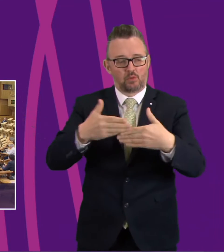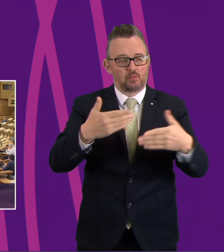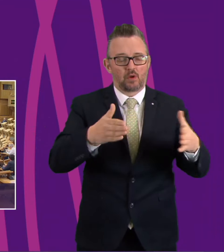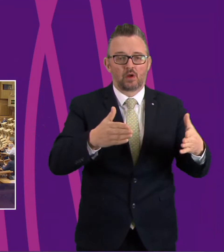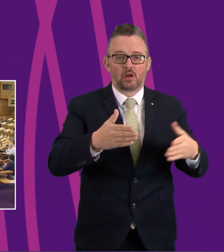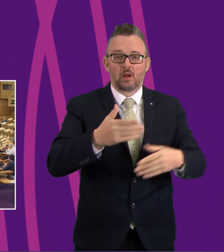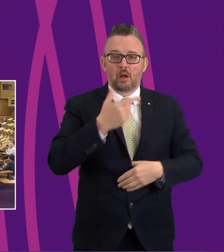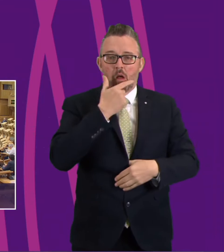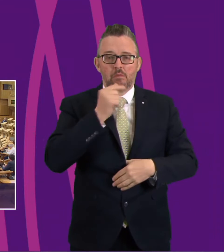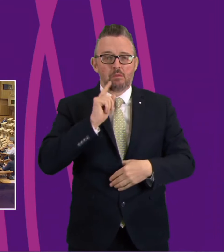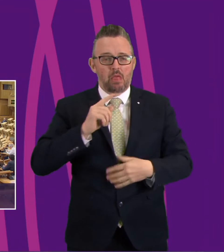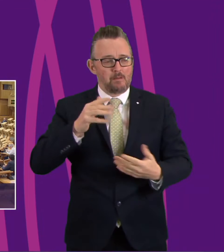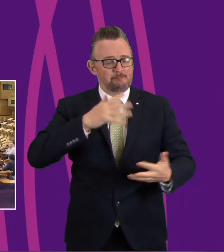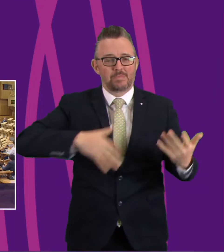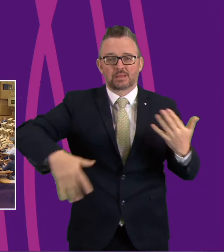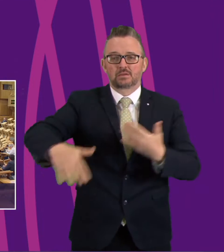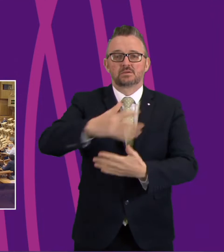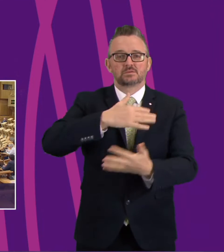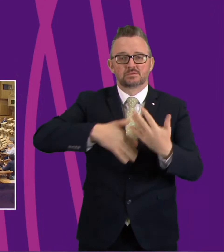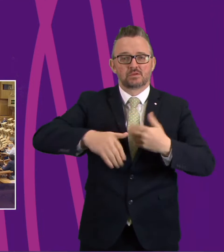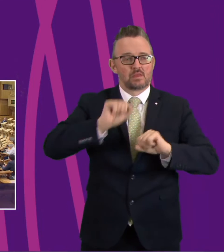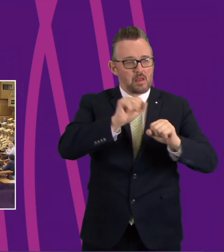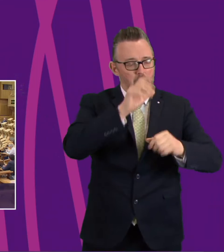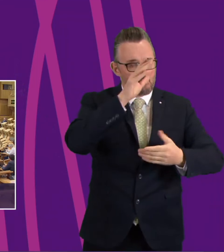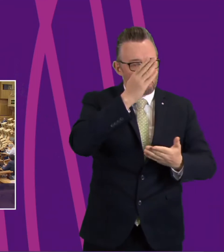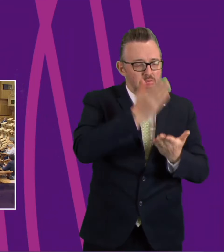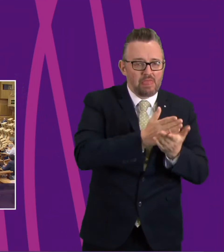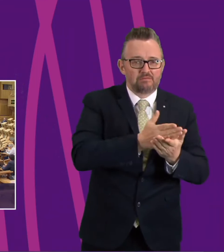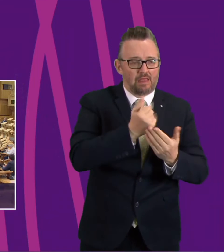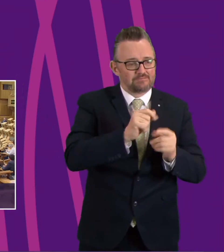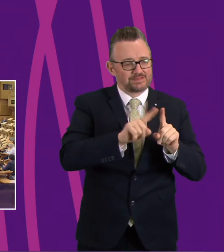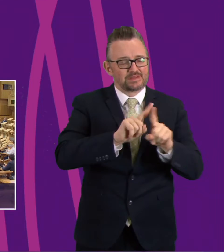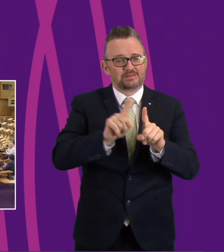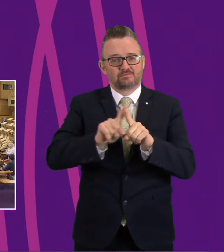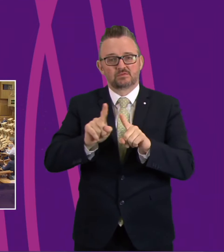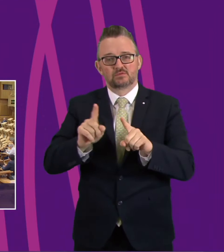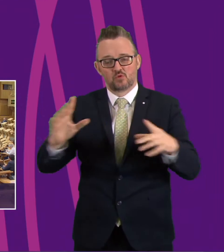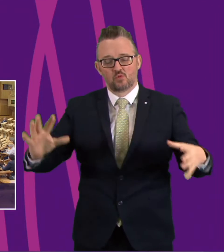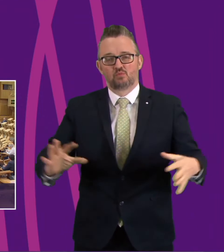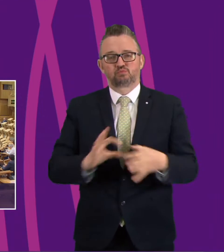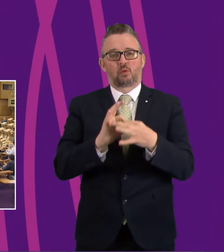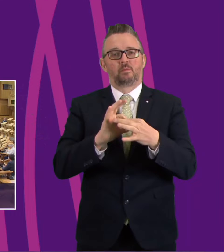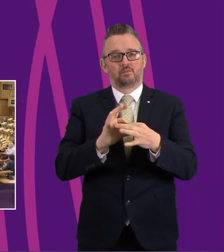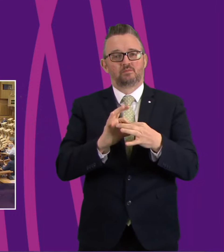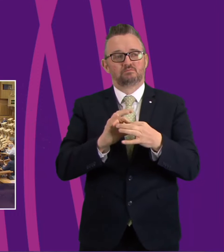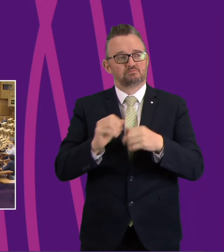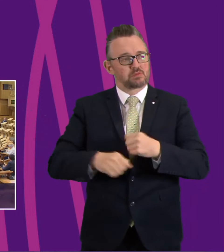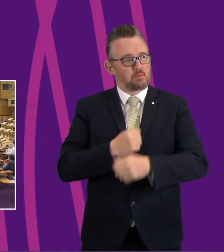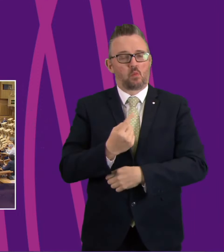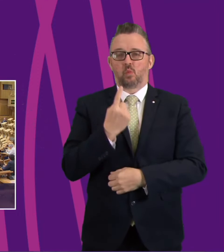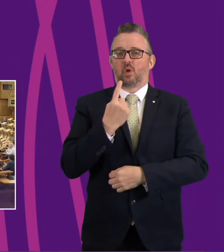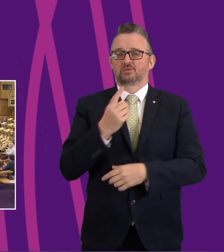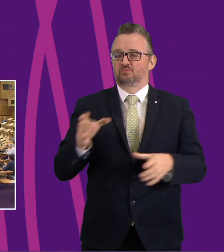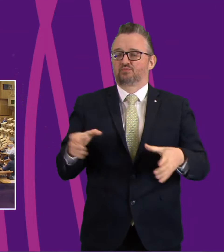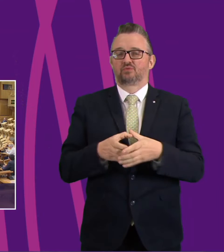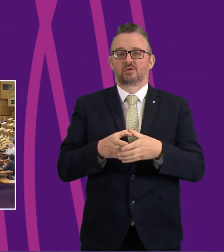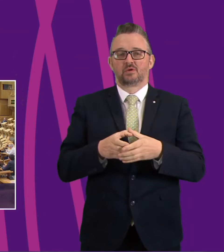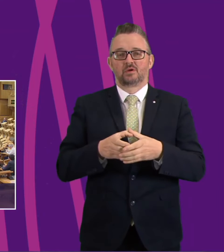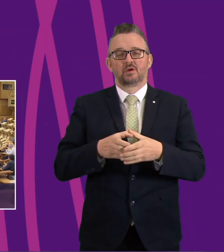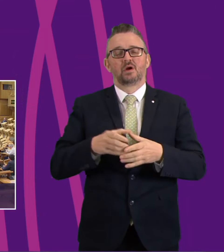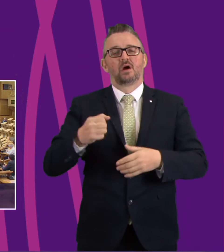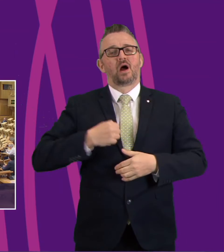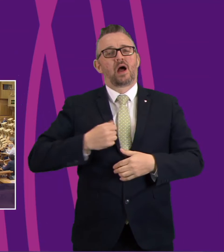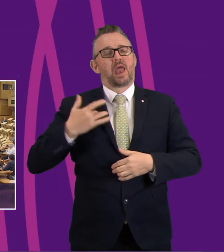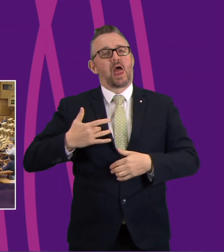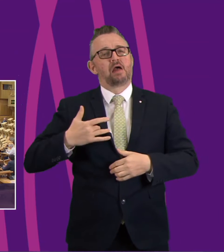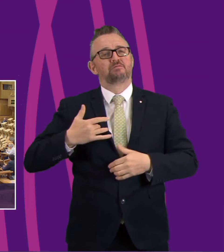all different backgrounds and beliefs in solidarity. It has made us stop and pause from our busy lives and